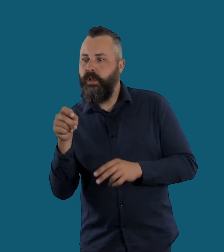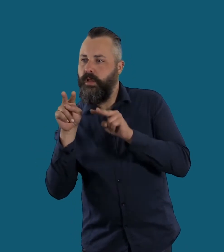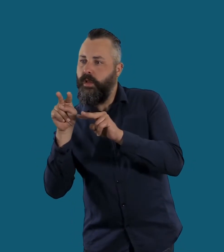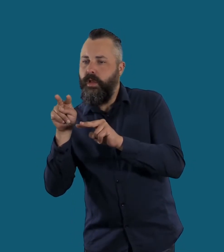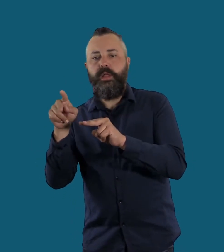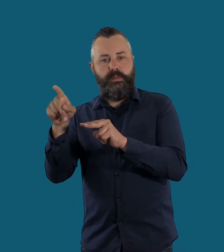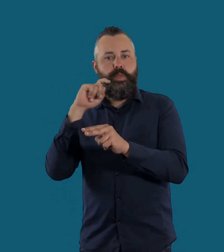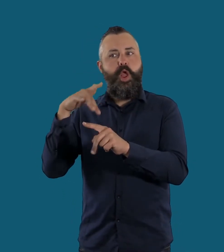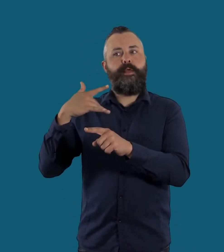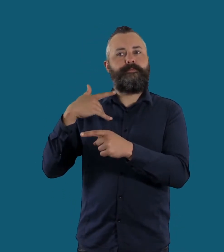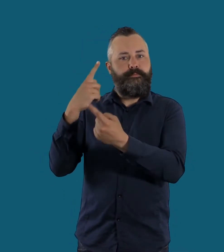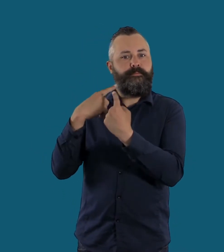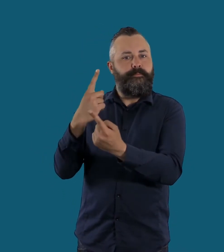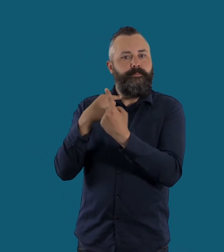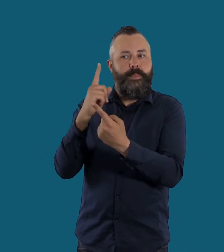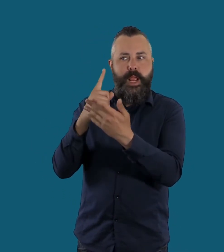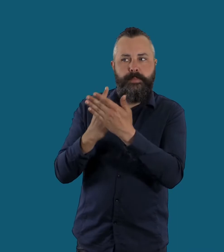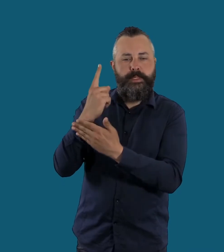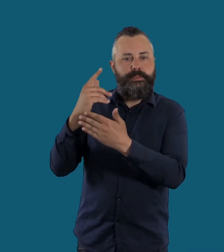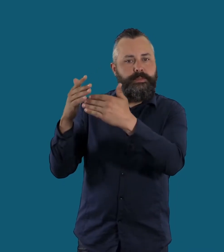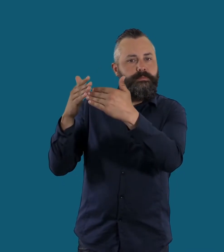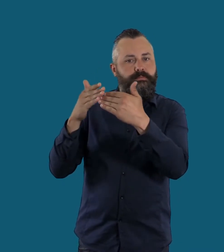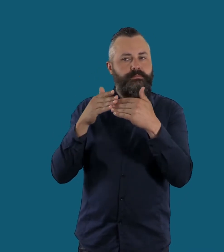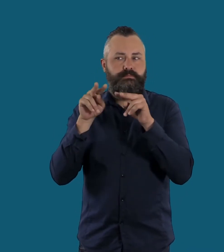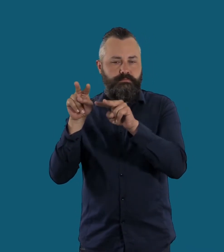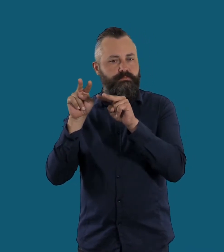Giving communities access to current information and further access points for information.